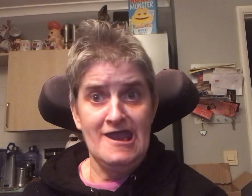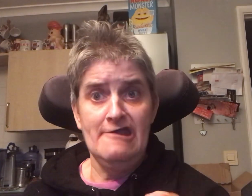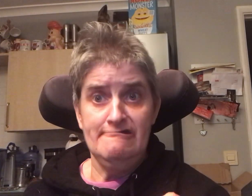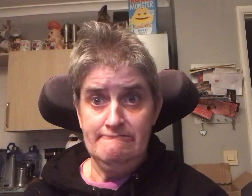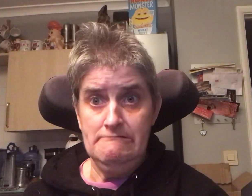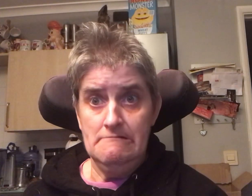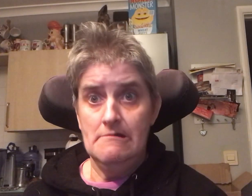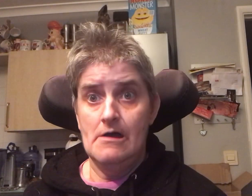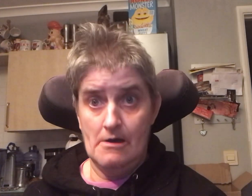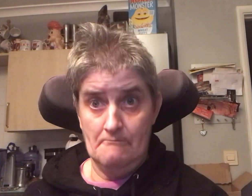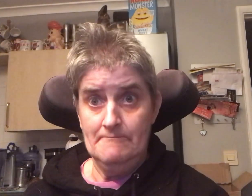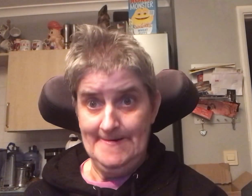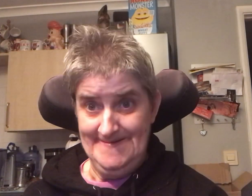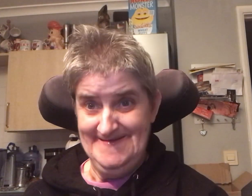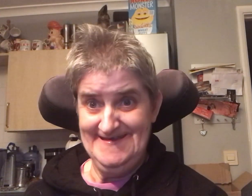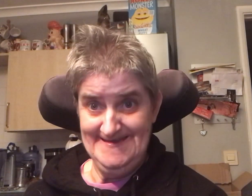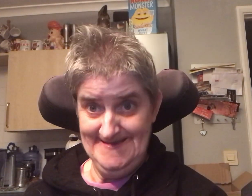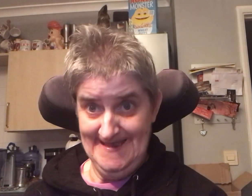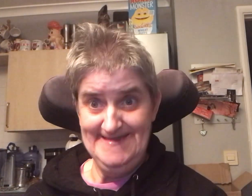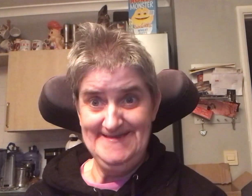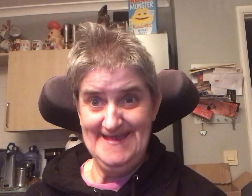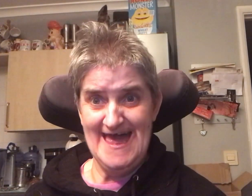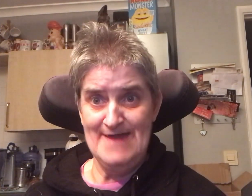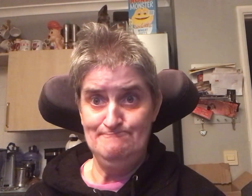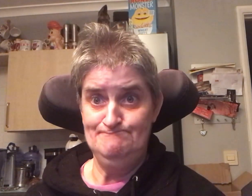You are worse than them.